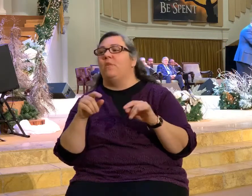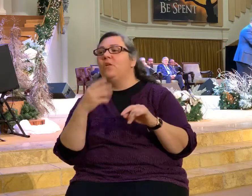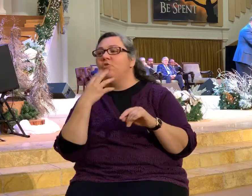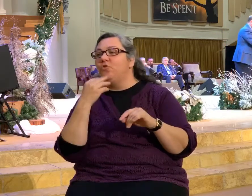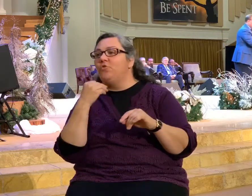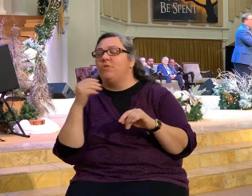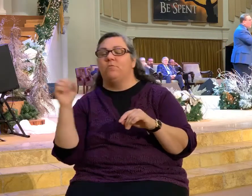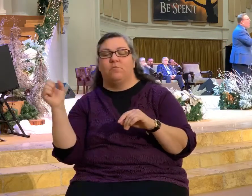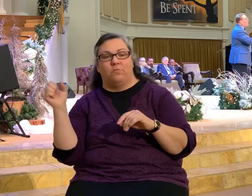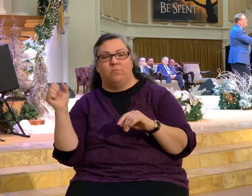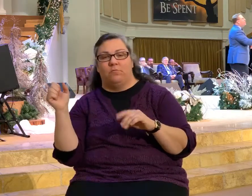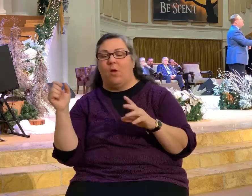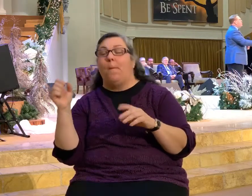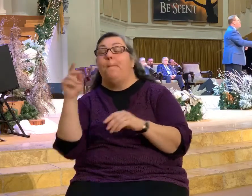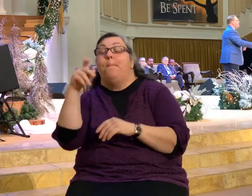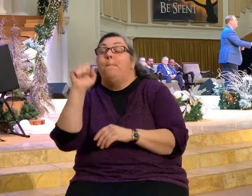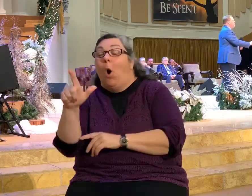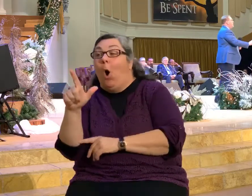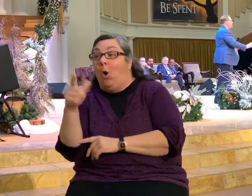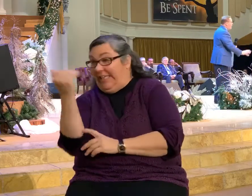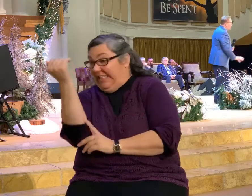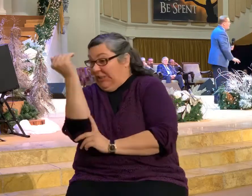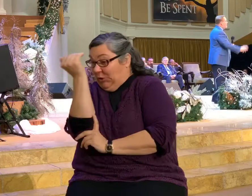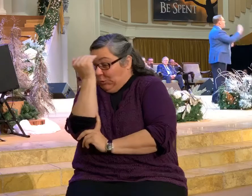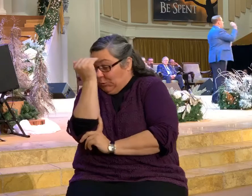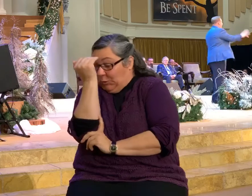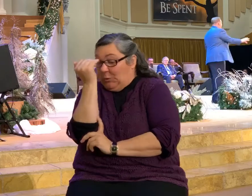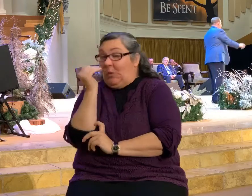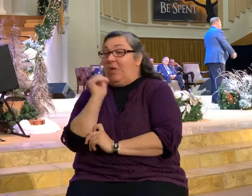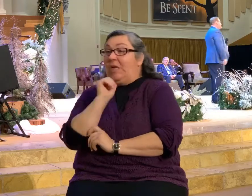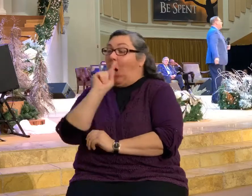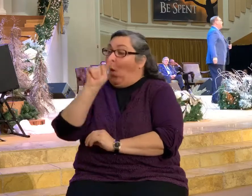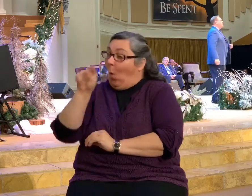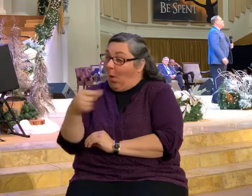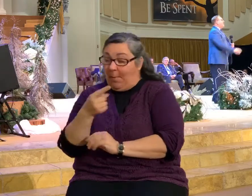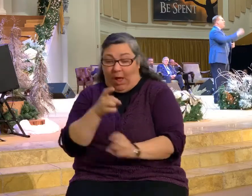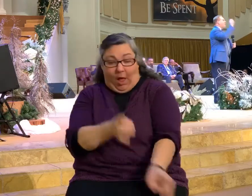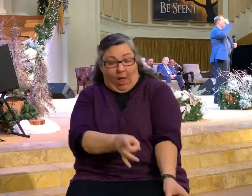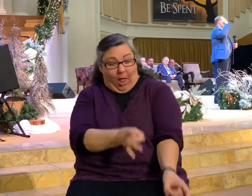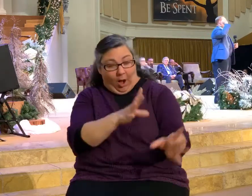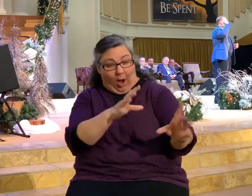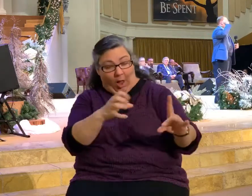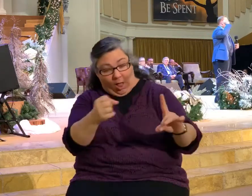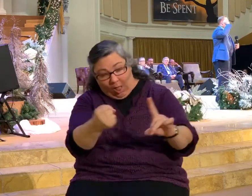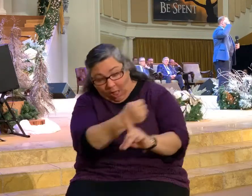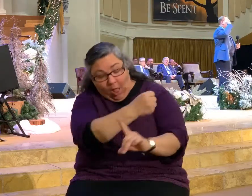and it's all. So Paul knew not only about the violence, he knew